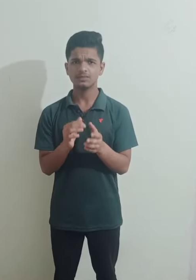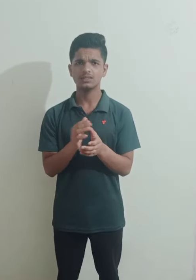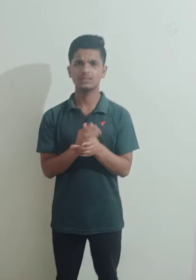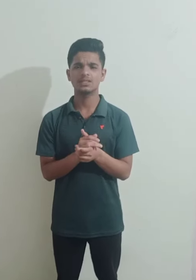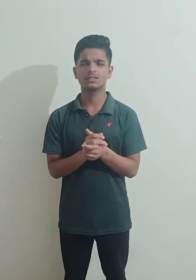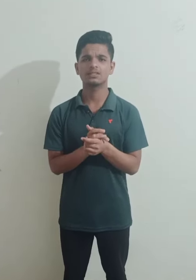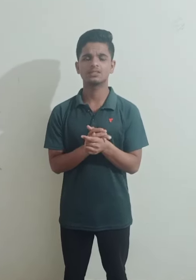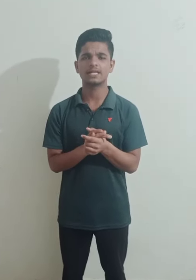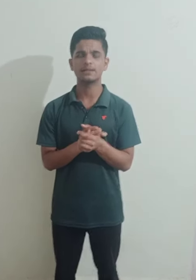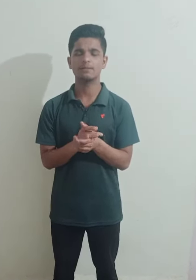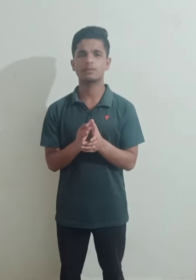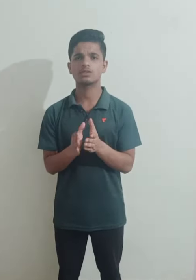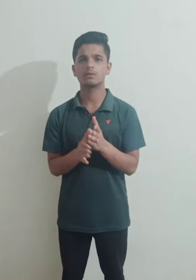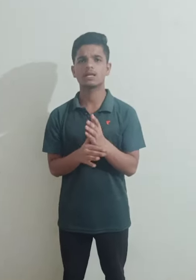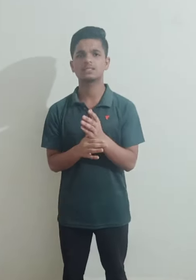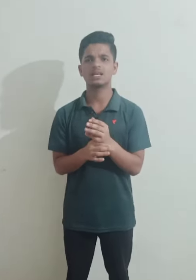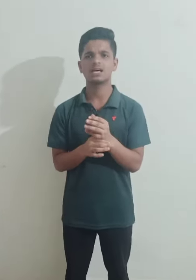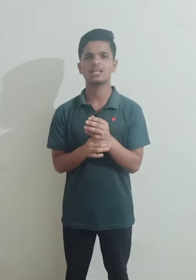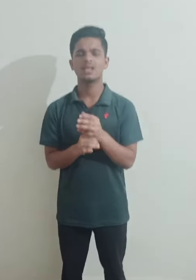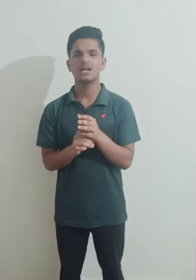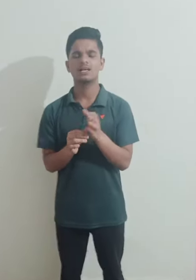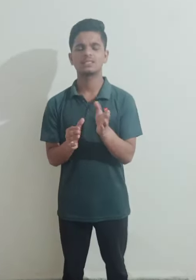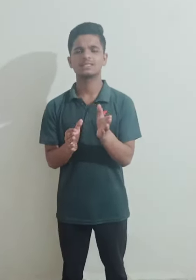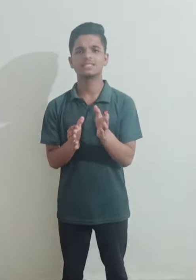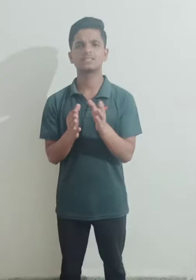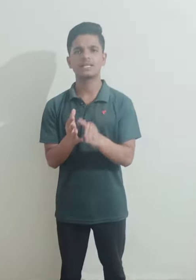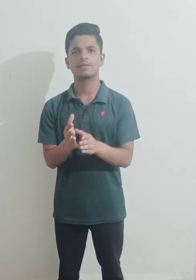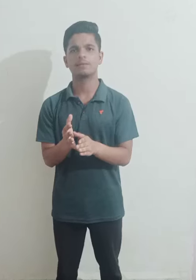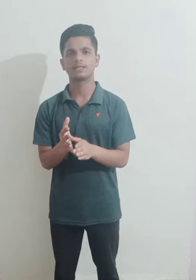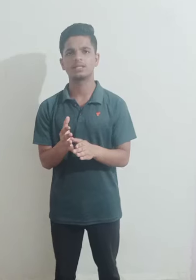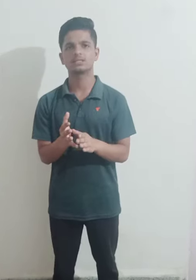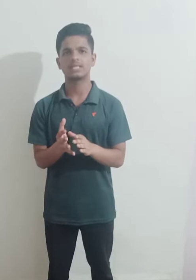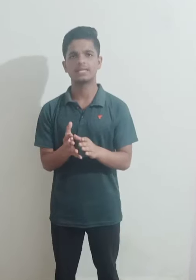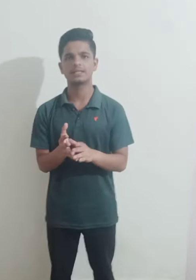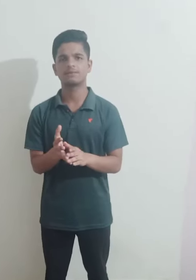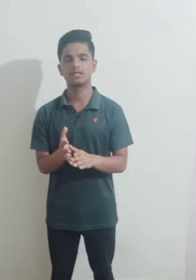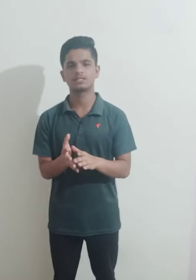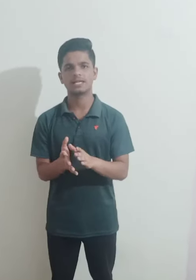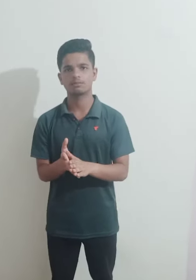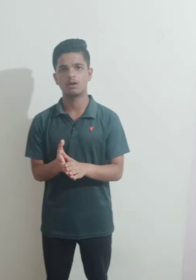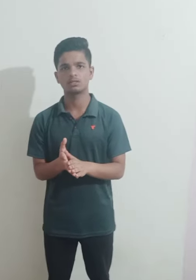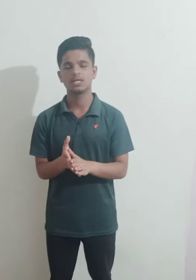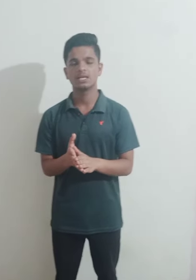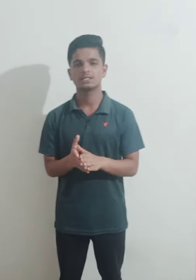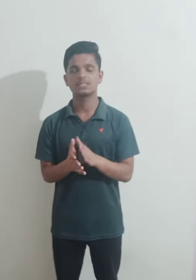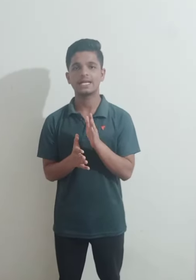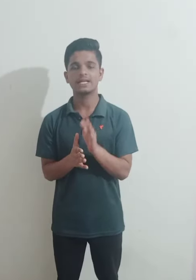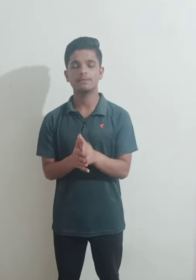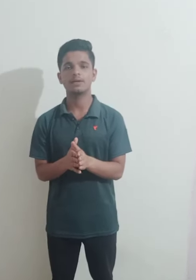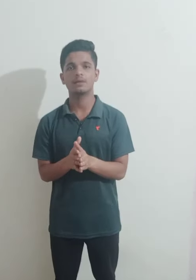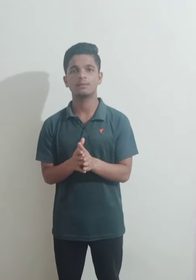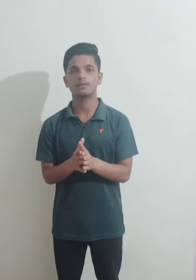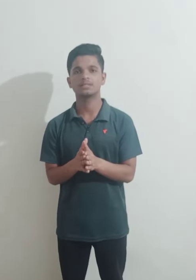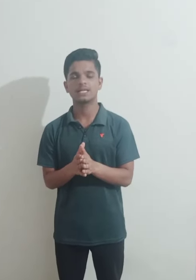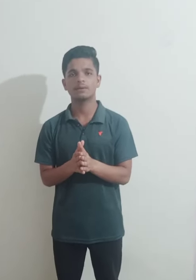the static members of a class are such as static methods, static fields, static blocks. The static members are